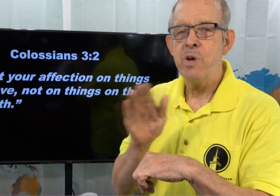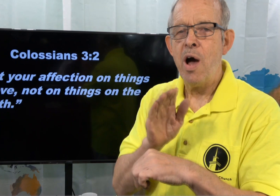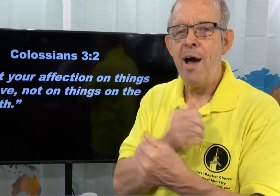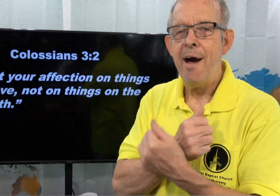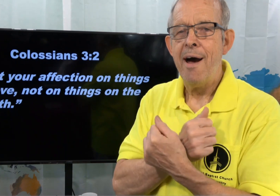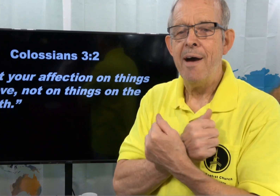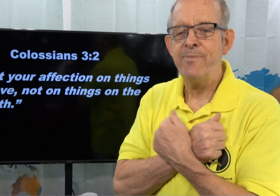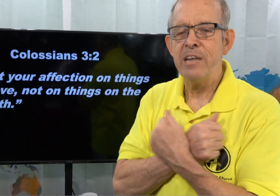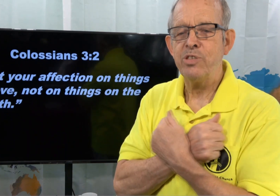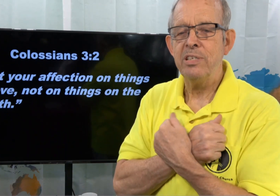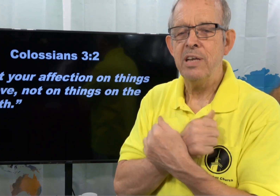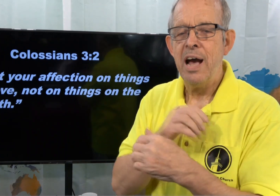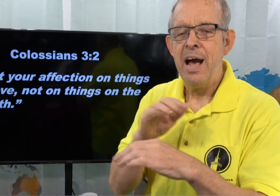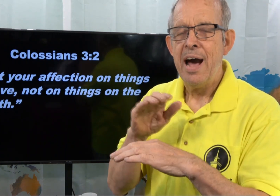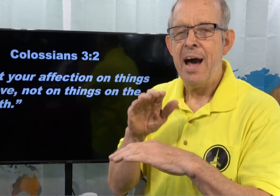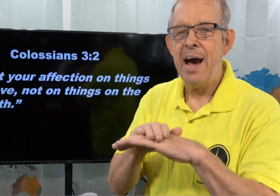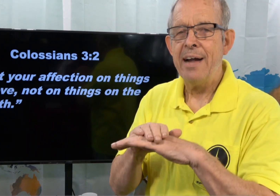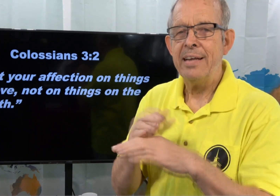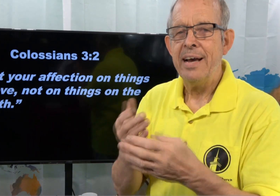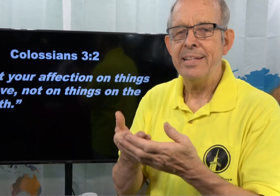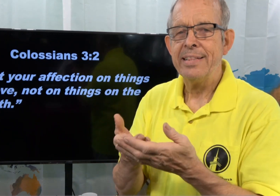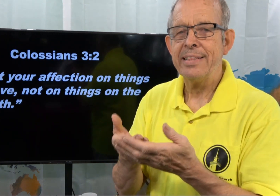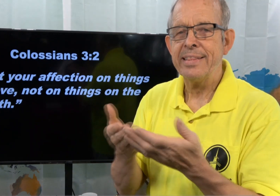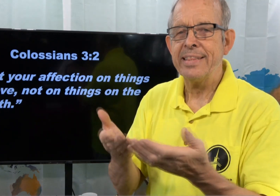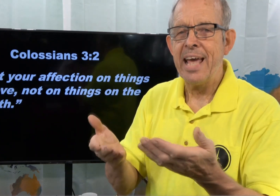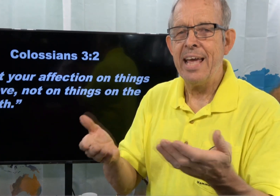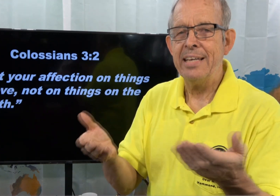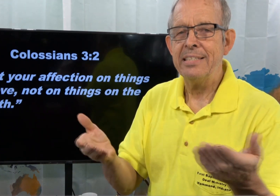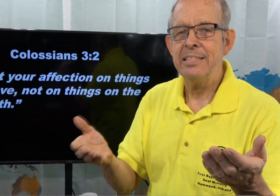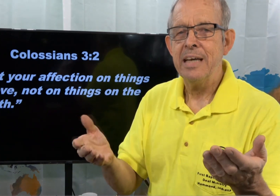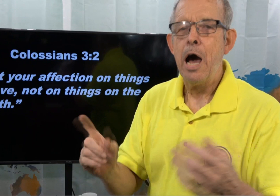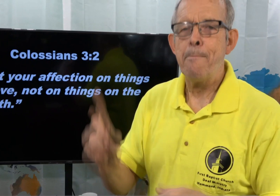your affection and stay